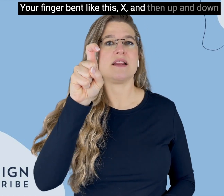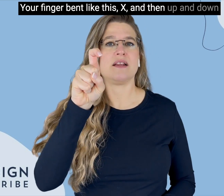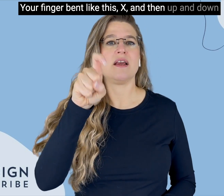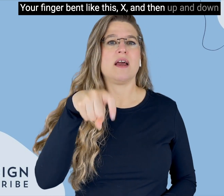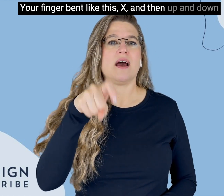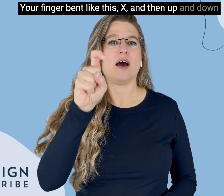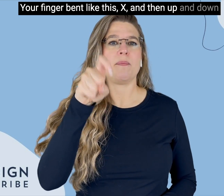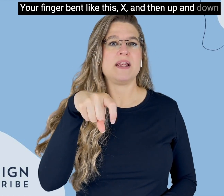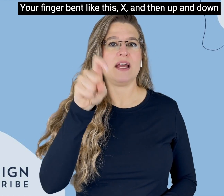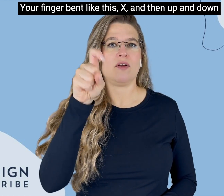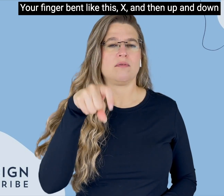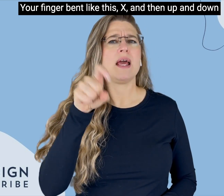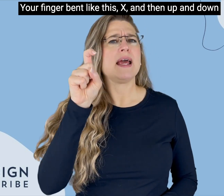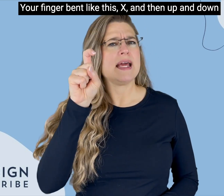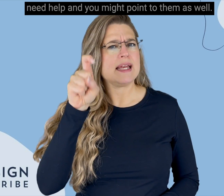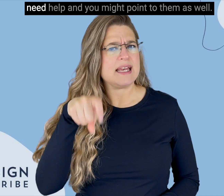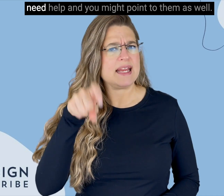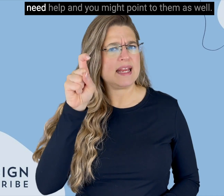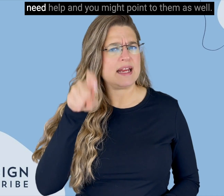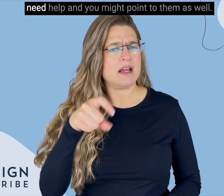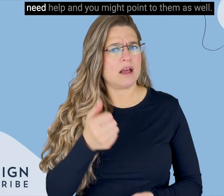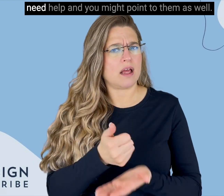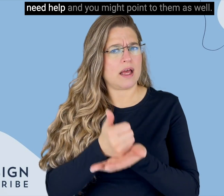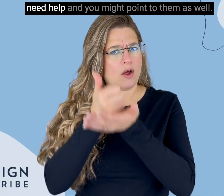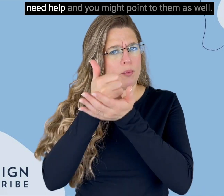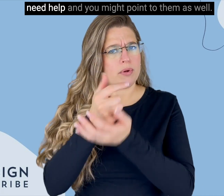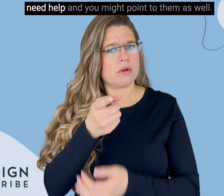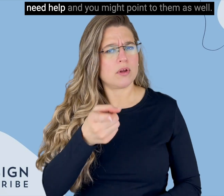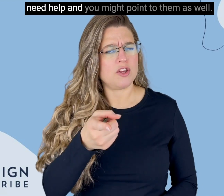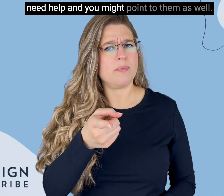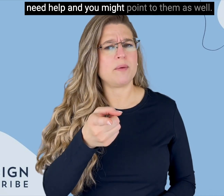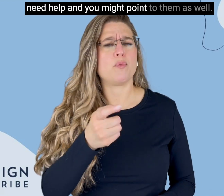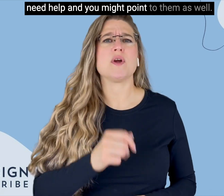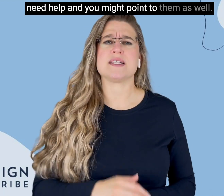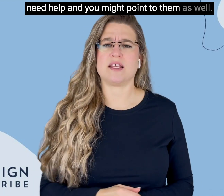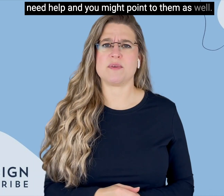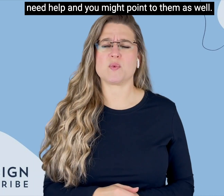then up and down. Need help? And you might point to them as well.